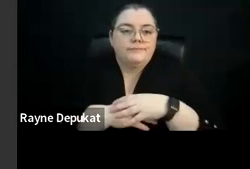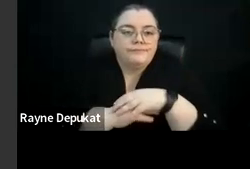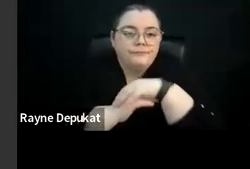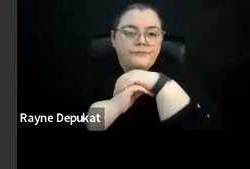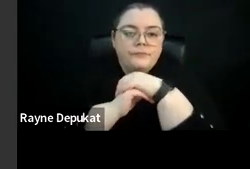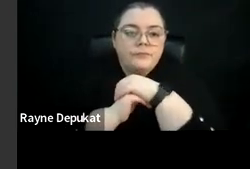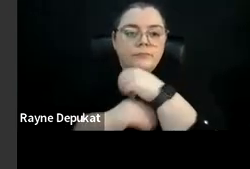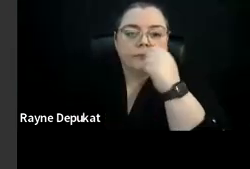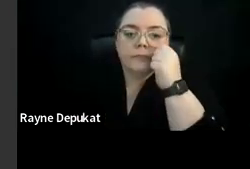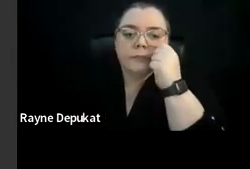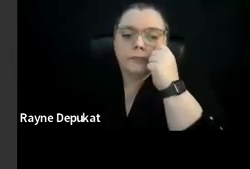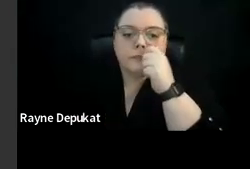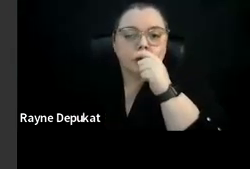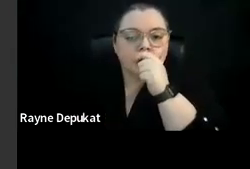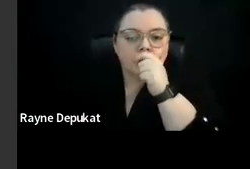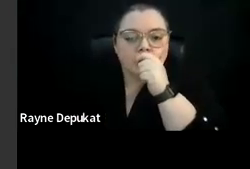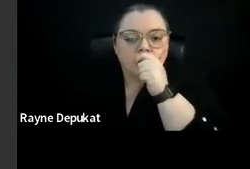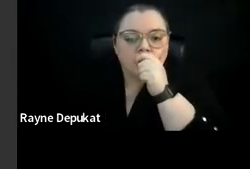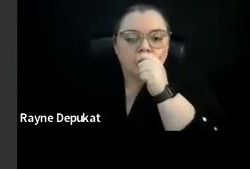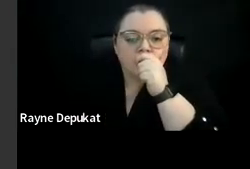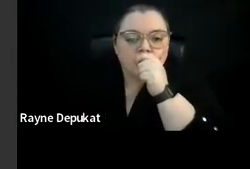So the first one is in regards to transparency.